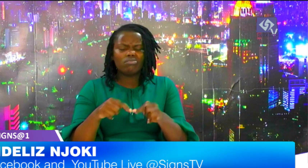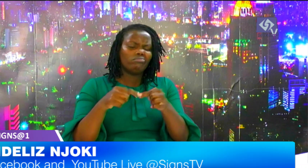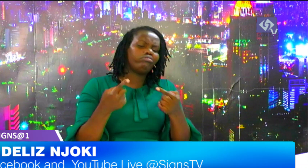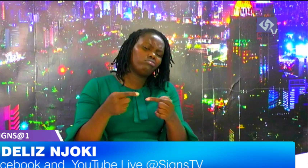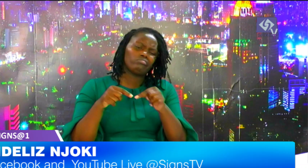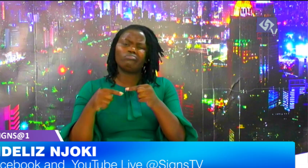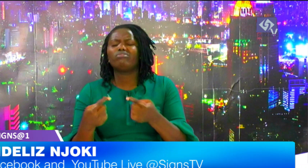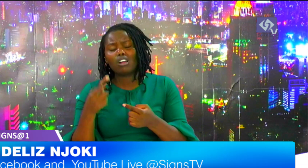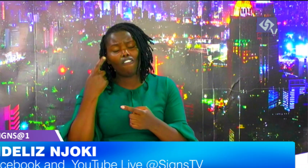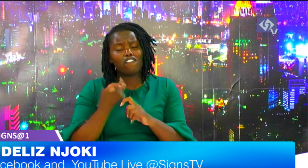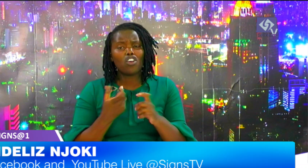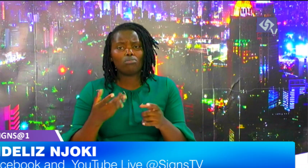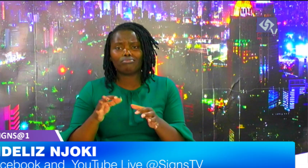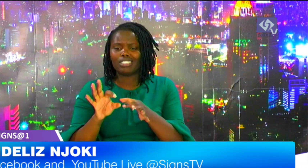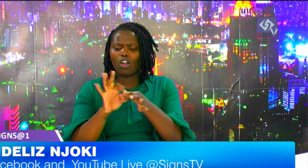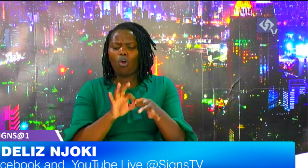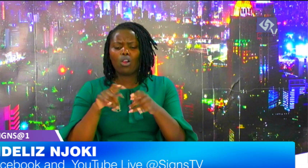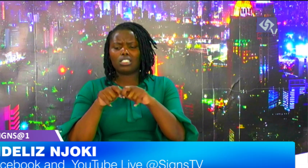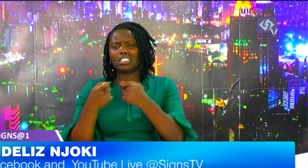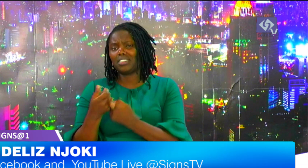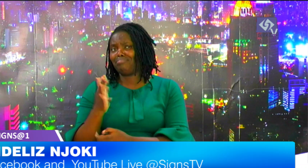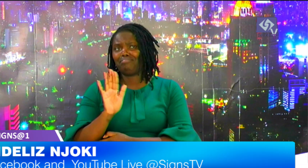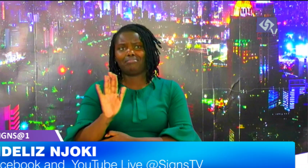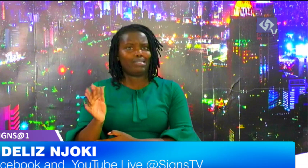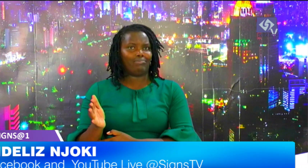despite being allied to the opposition Azimio coalition.